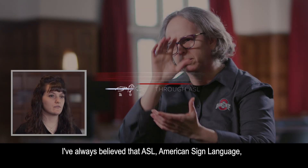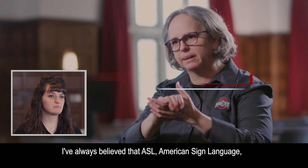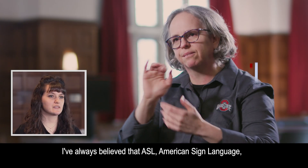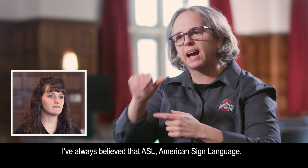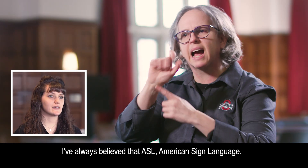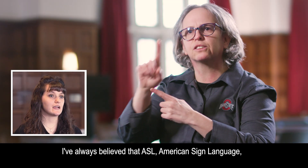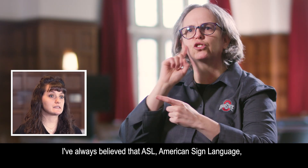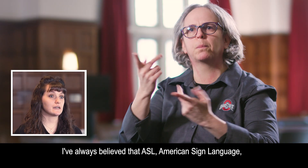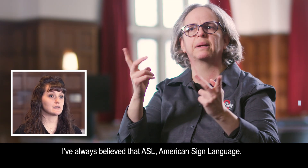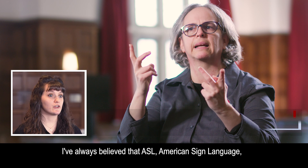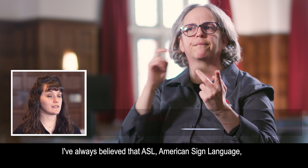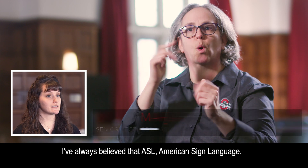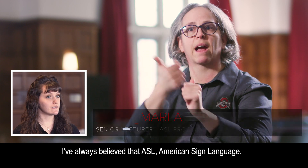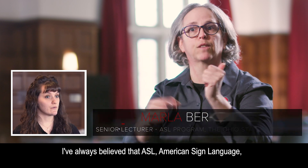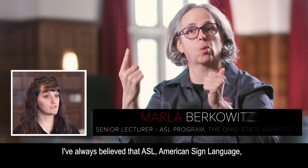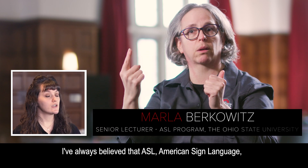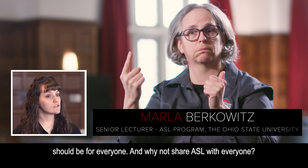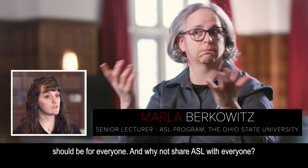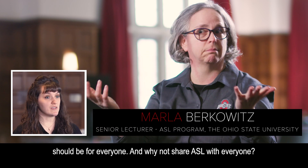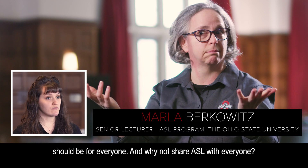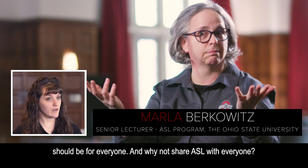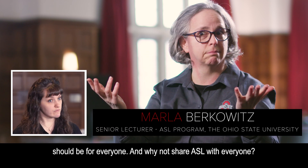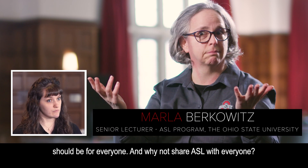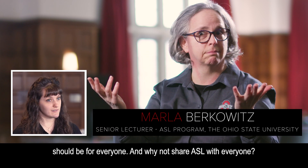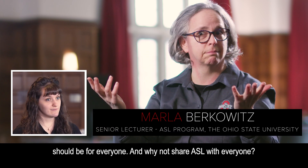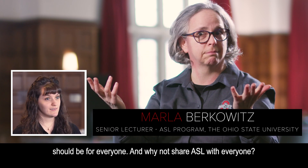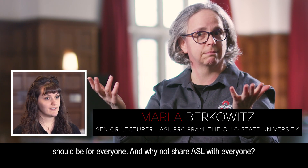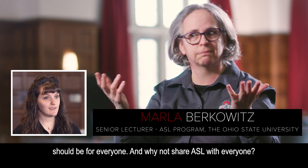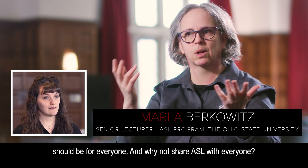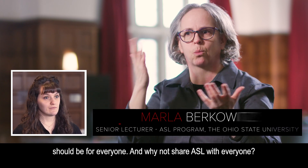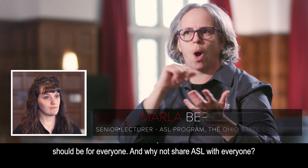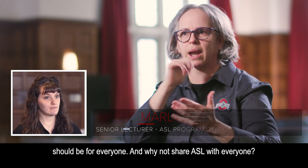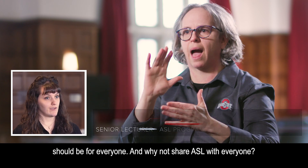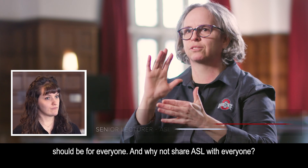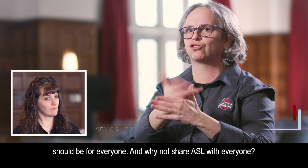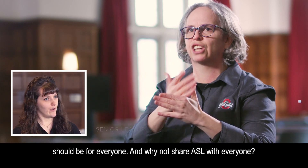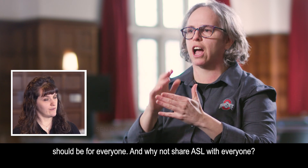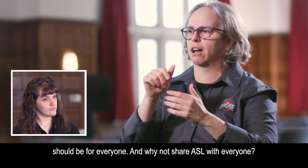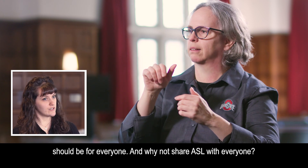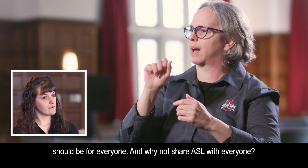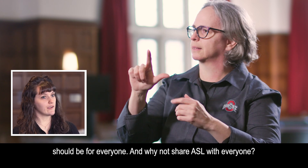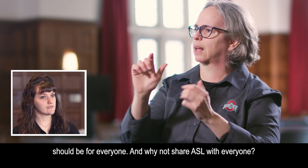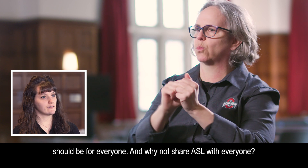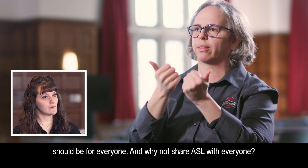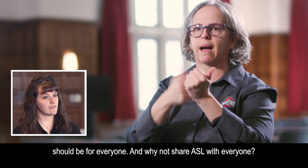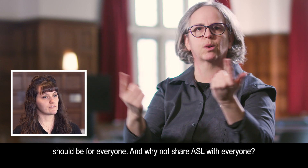always believed that ASL, American Sign Language, should be for everyone. And why not share ASL with